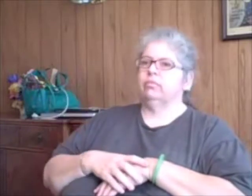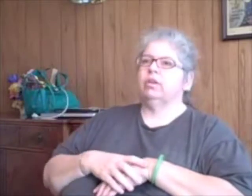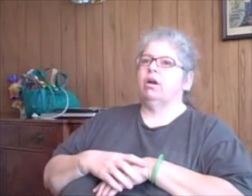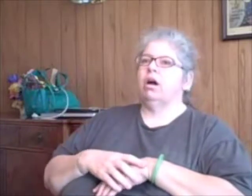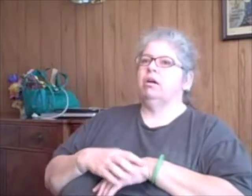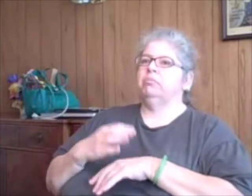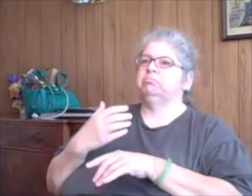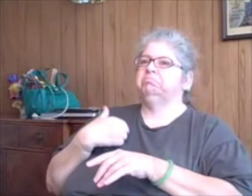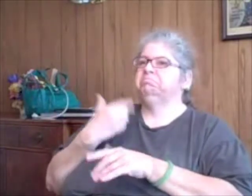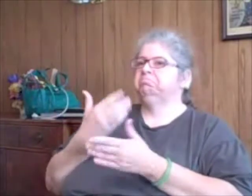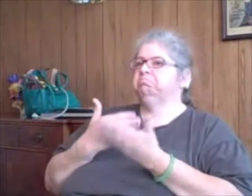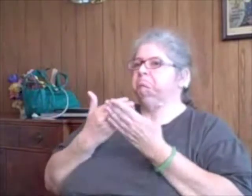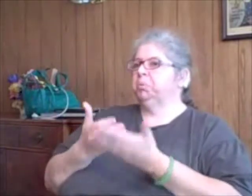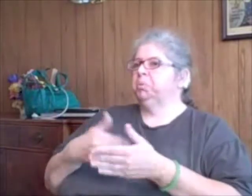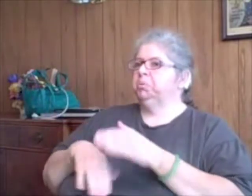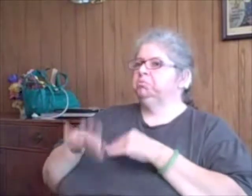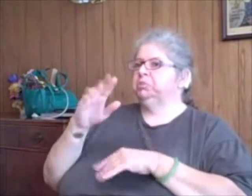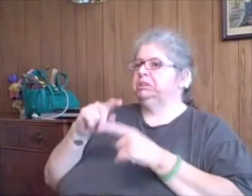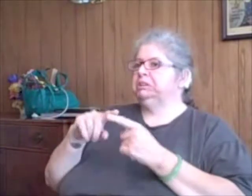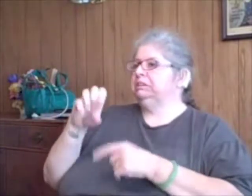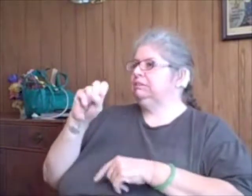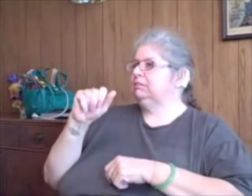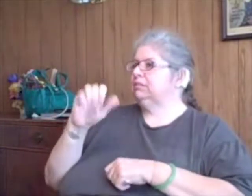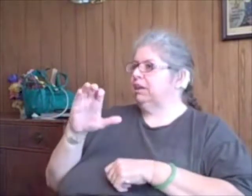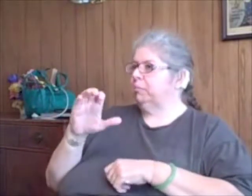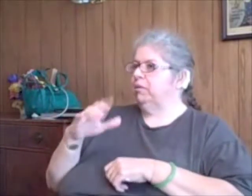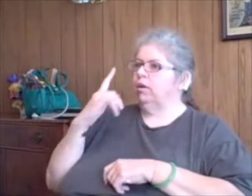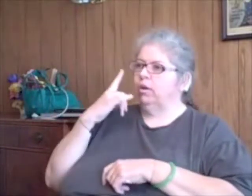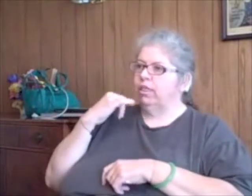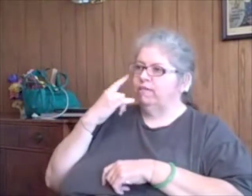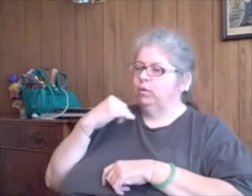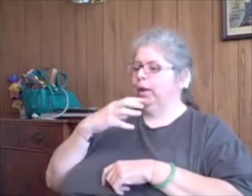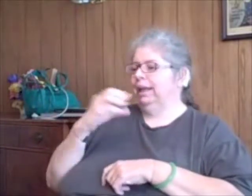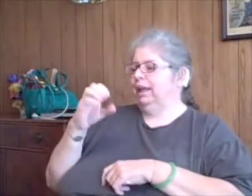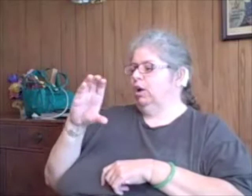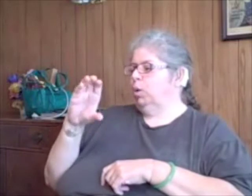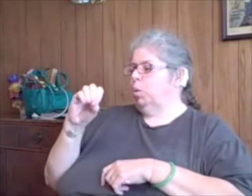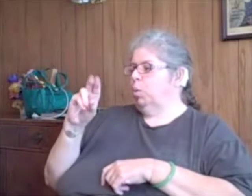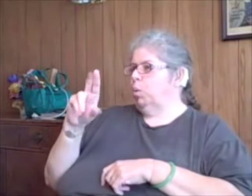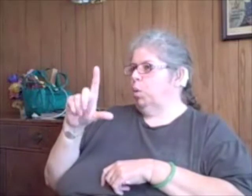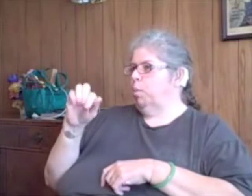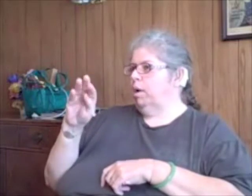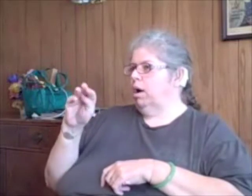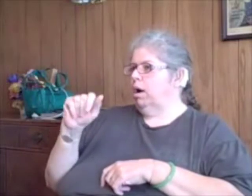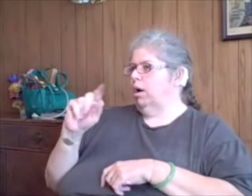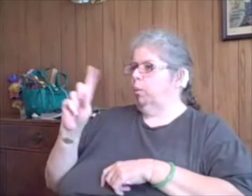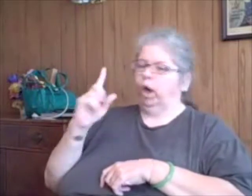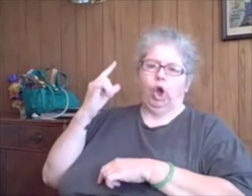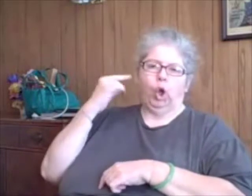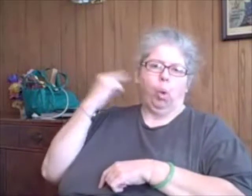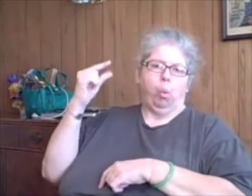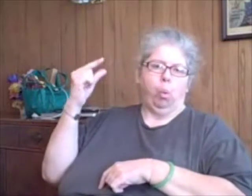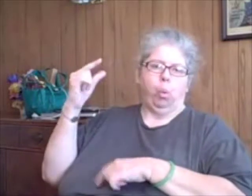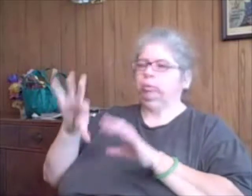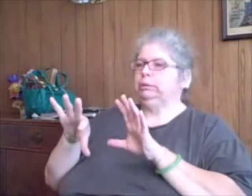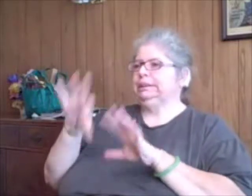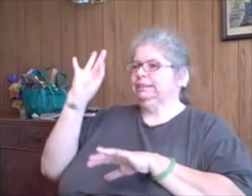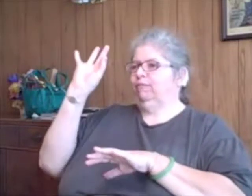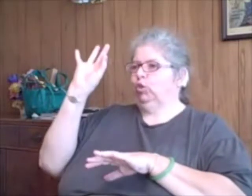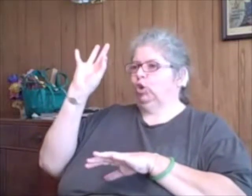I was born and grew up in California, Sacramento, and in Coloma, where gold was discovered.